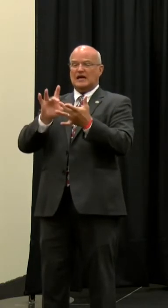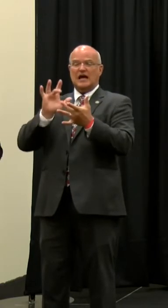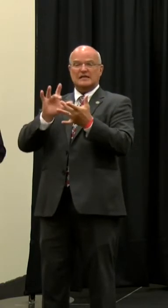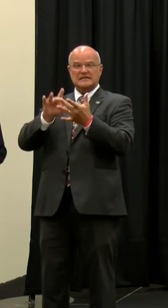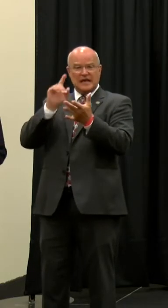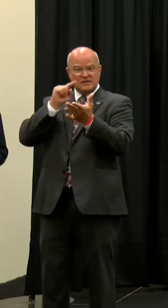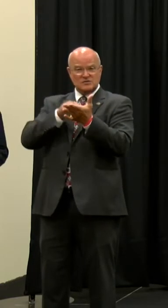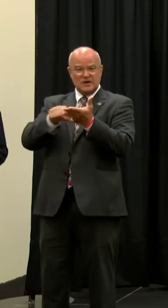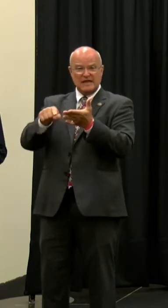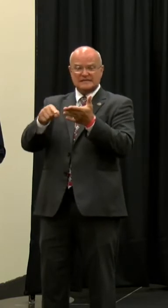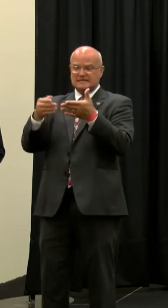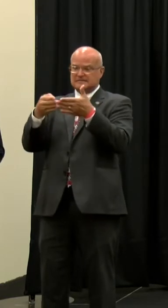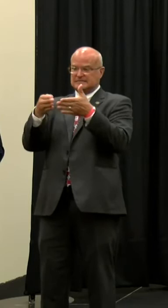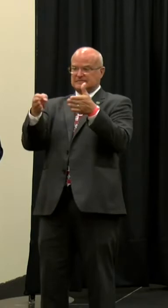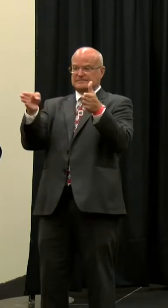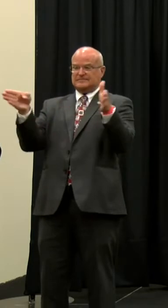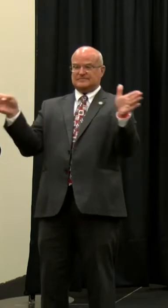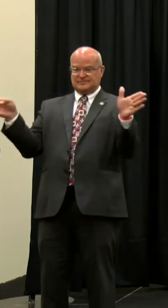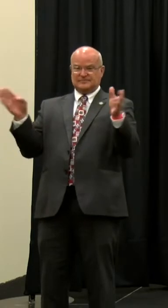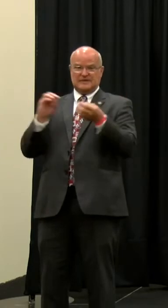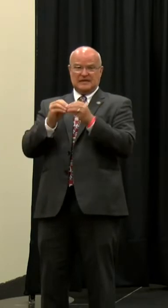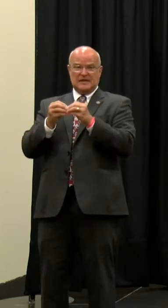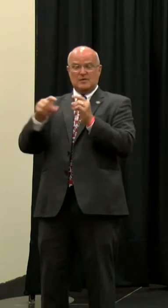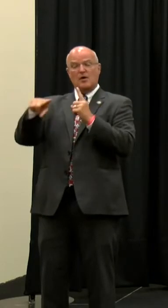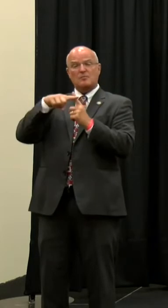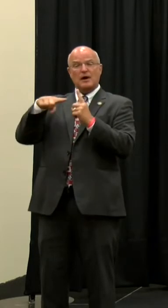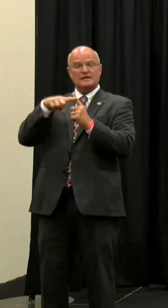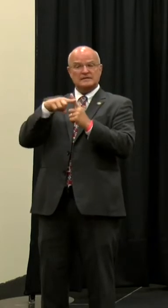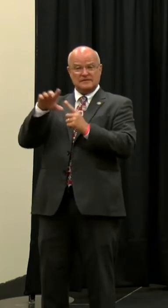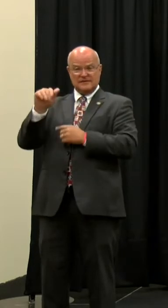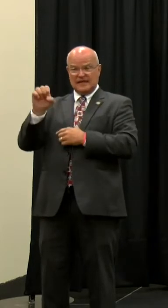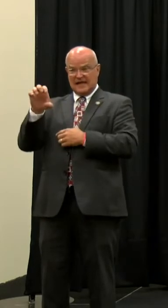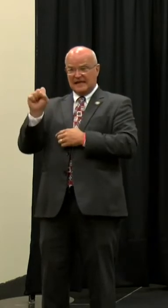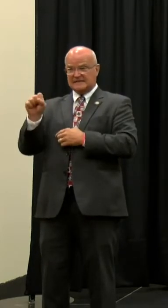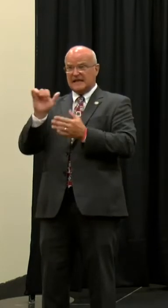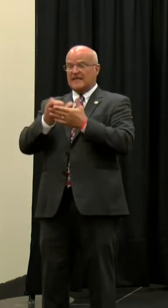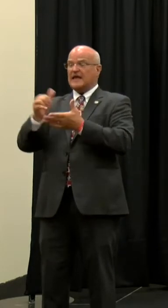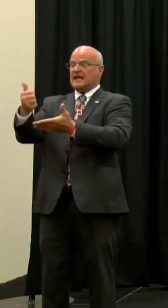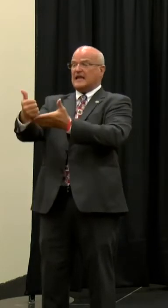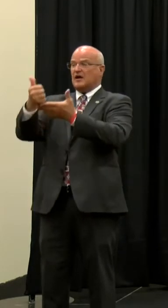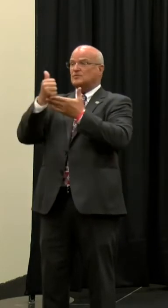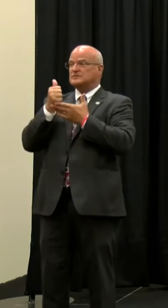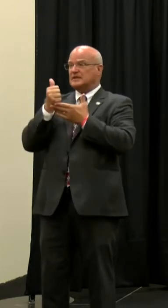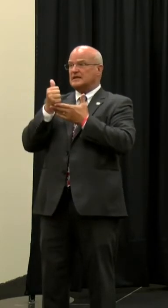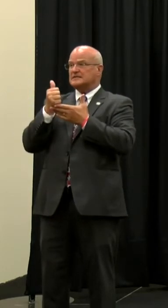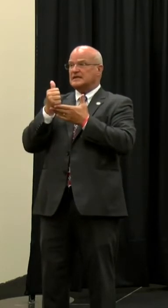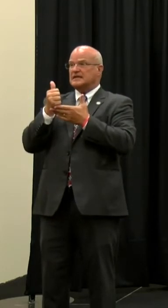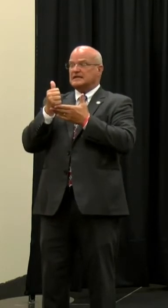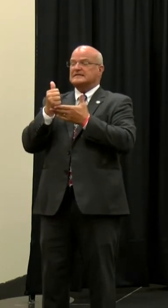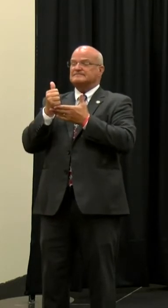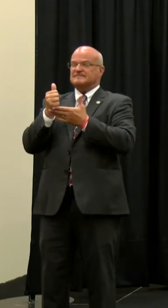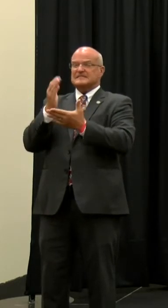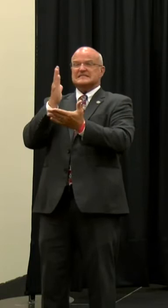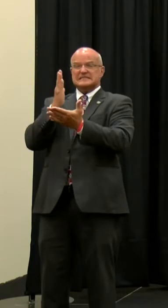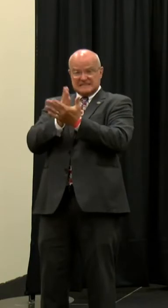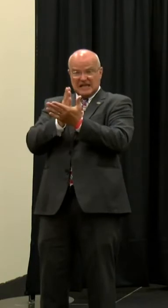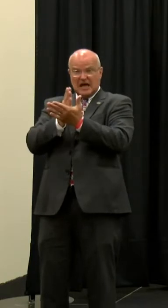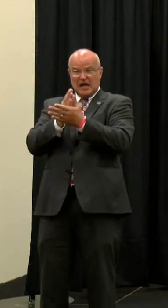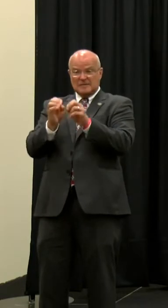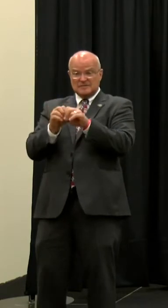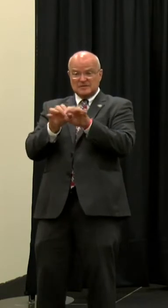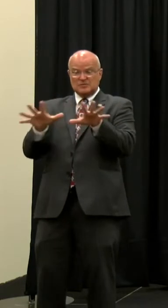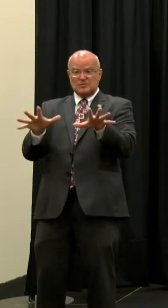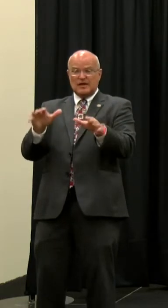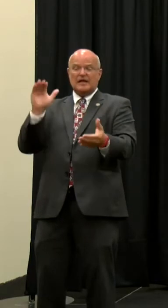contact tracing on a broader number of positive cases that helps us to stop the spread, to